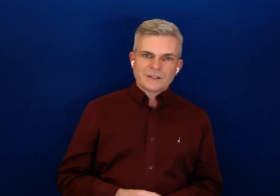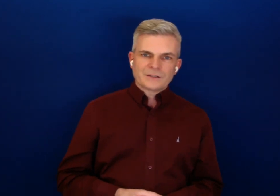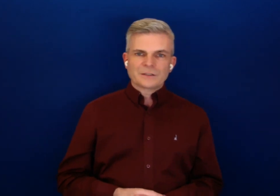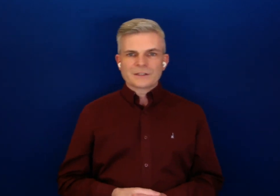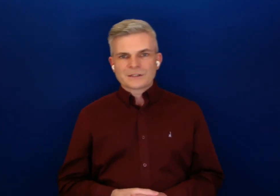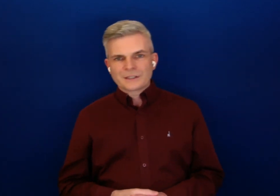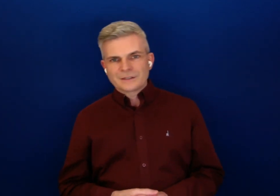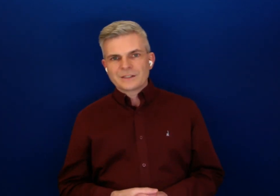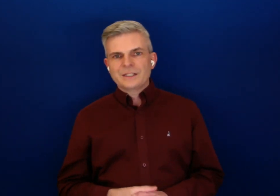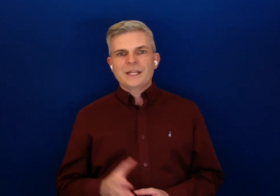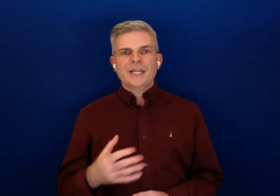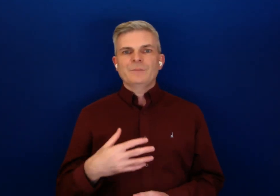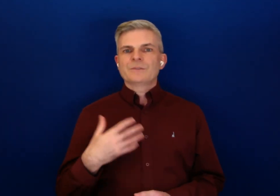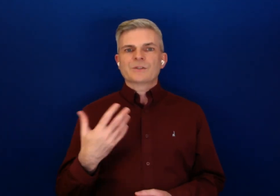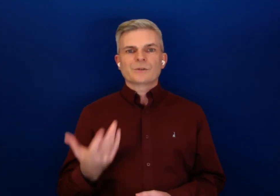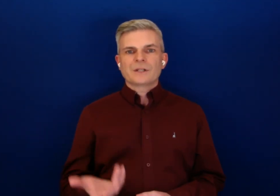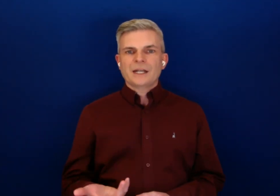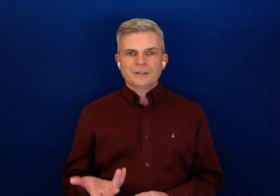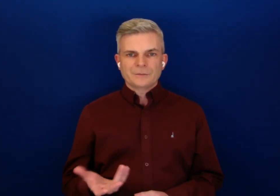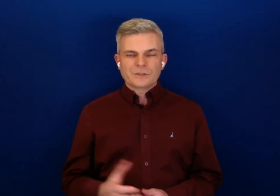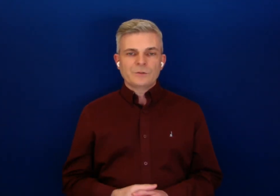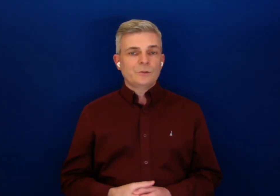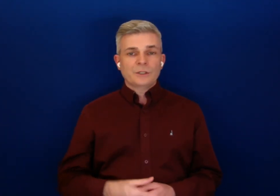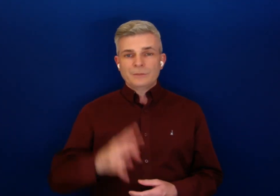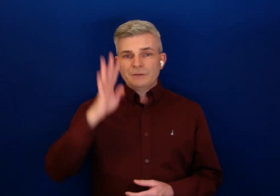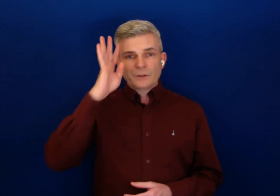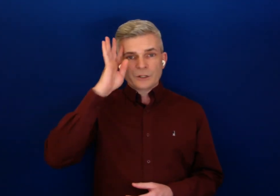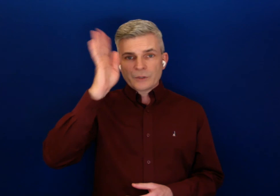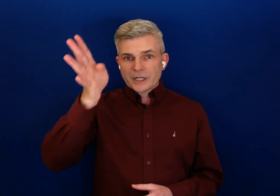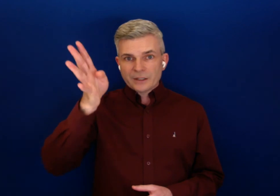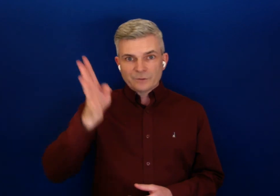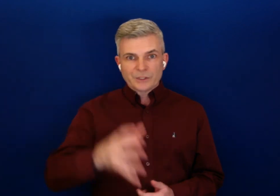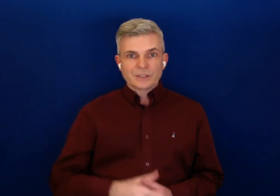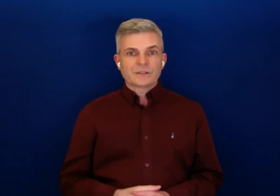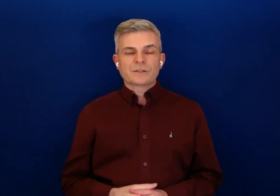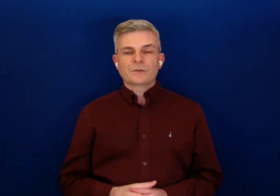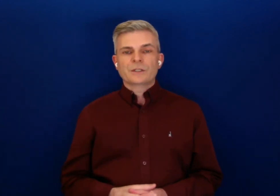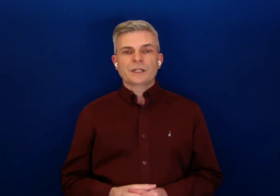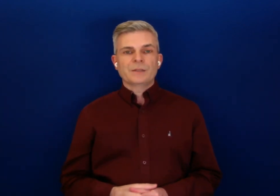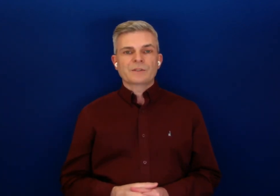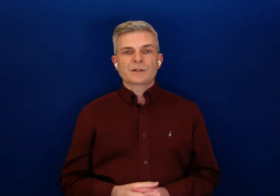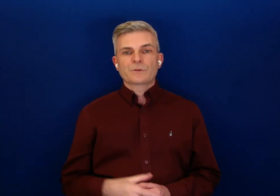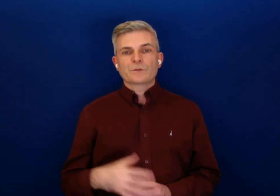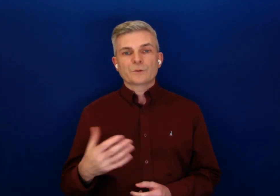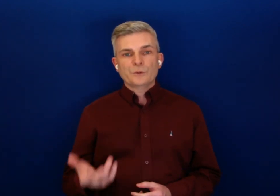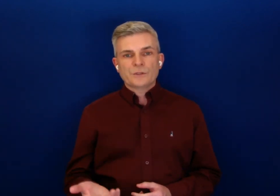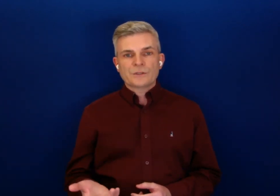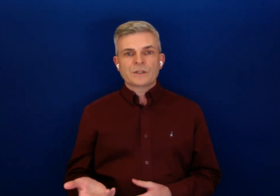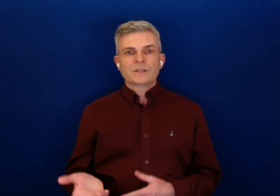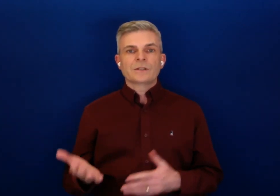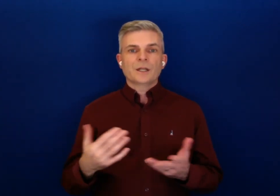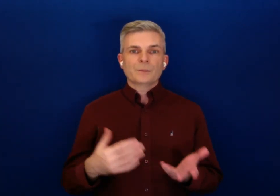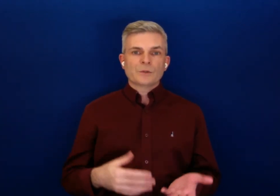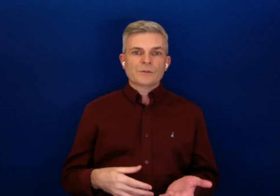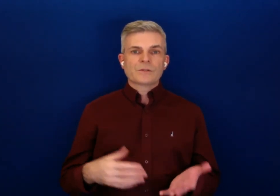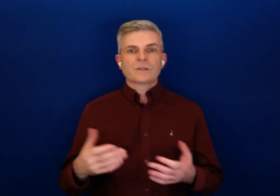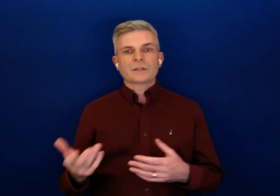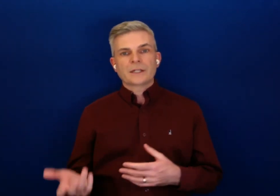horizontal listing to name certain items. You can be very creative with this. You can name several fruits, numbers,